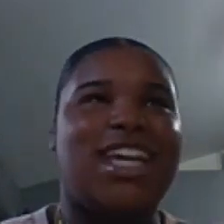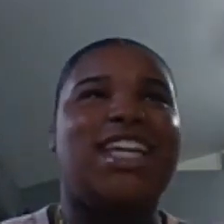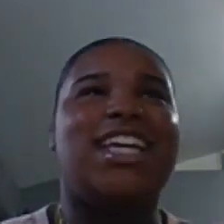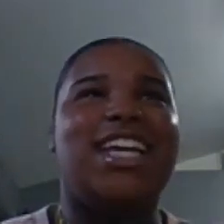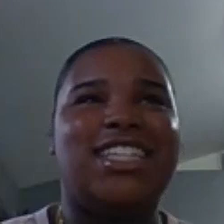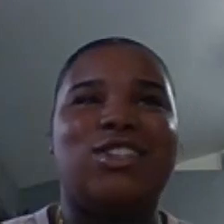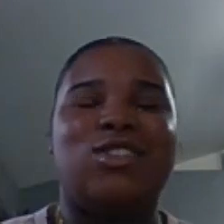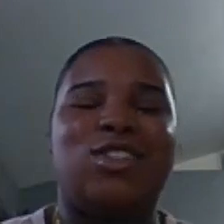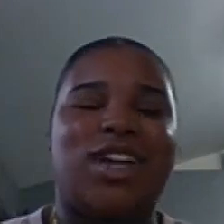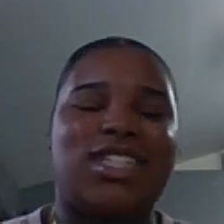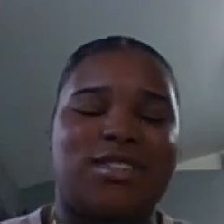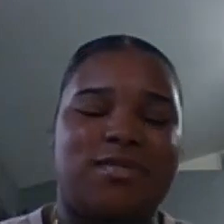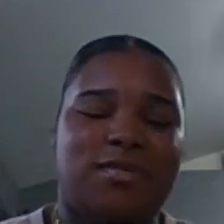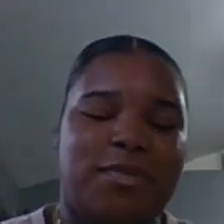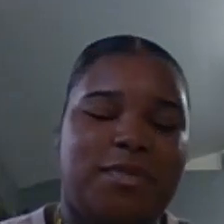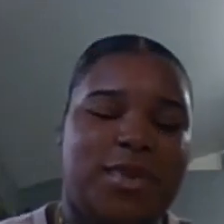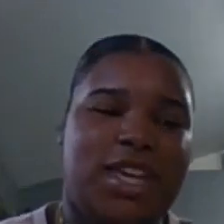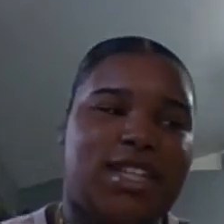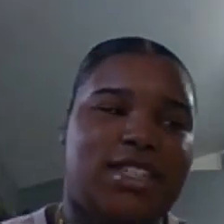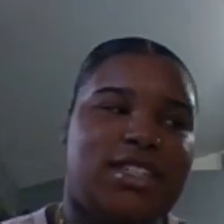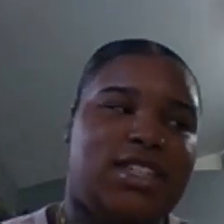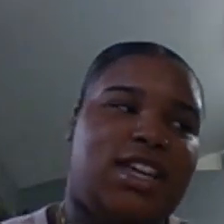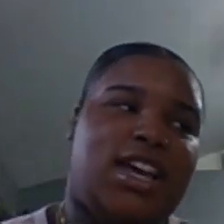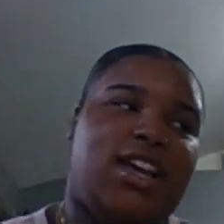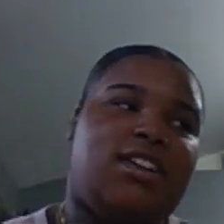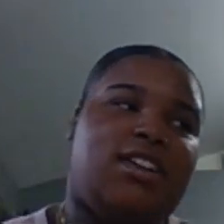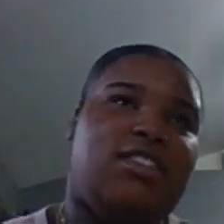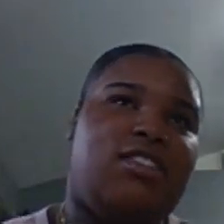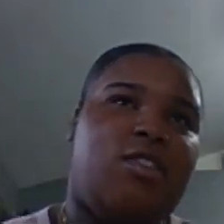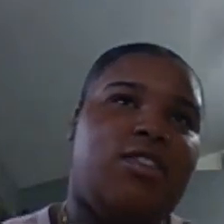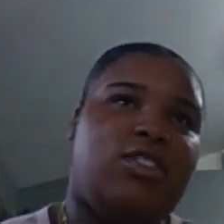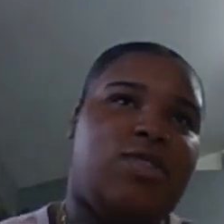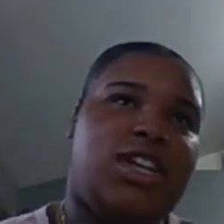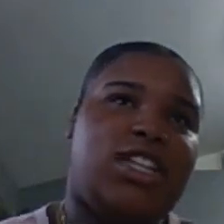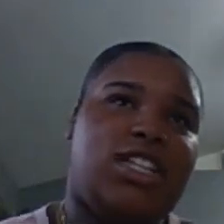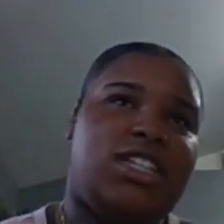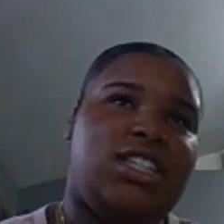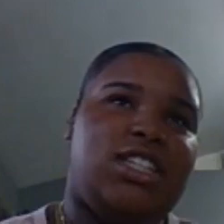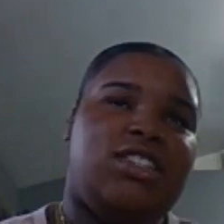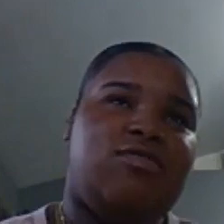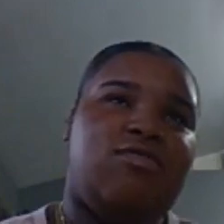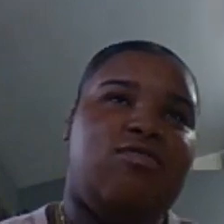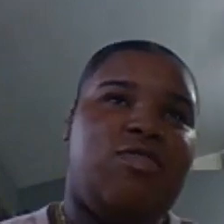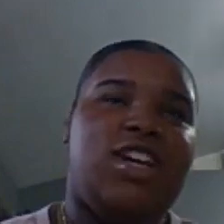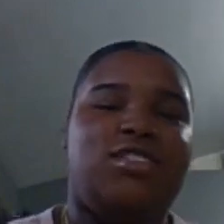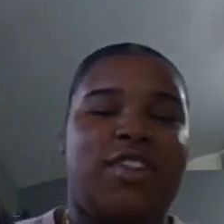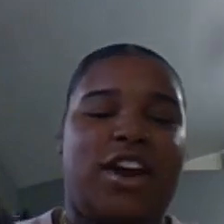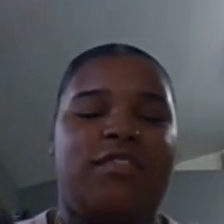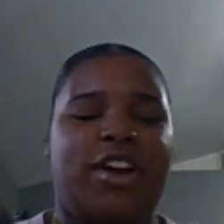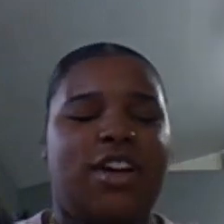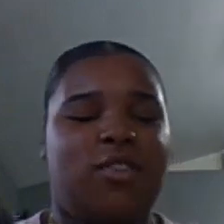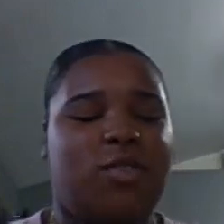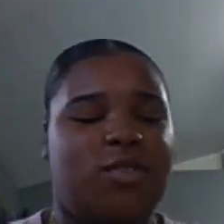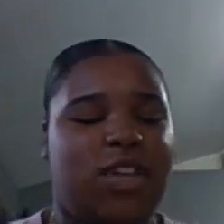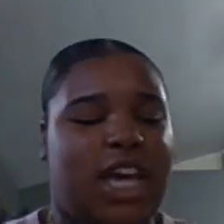Systemic and institutional racism, because going through it was very,